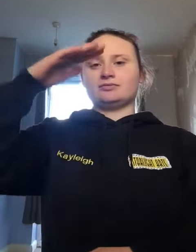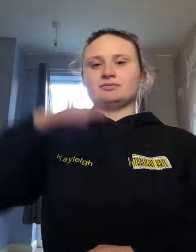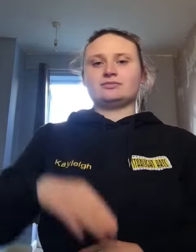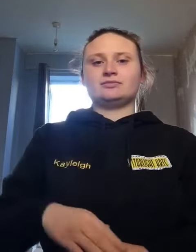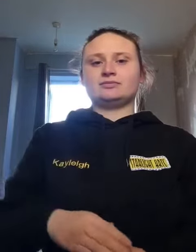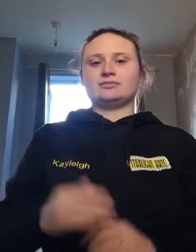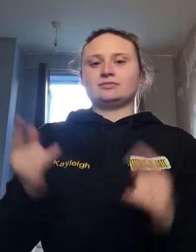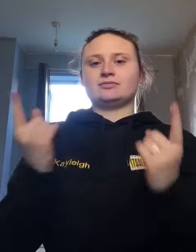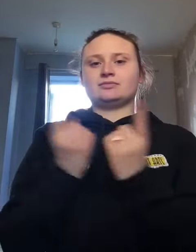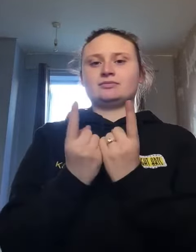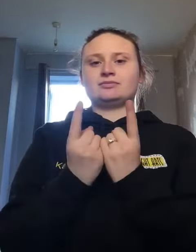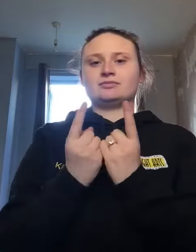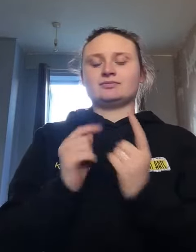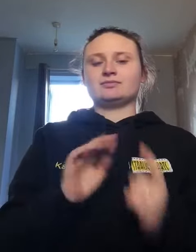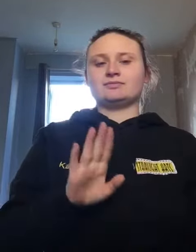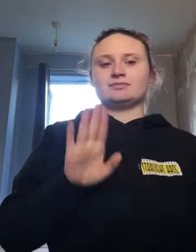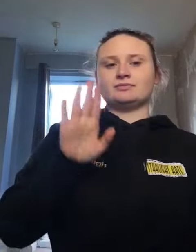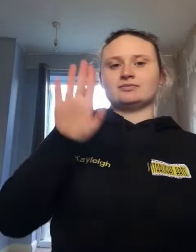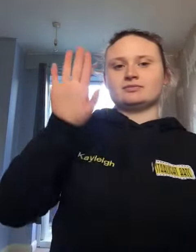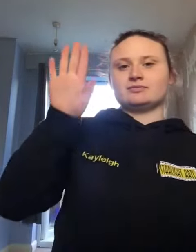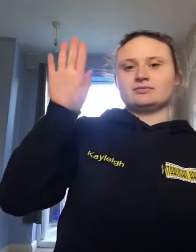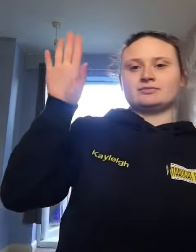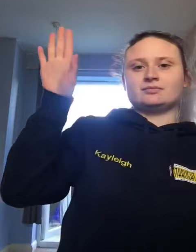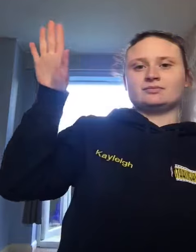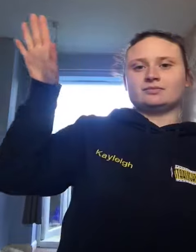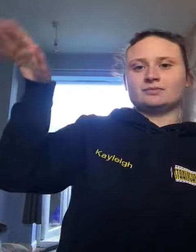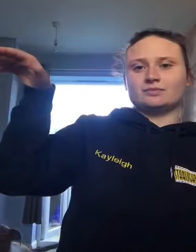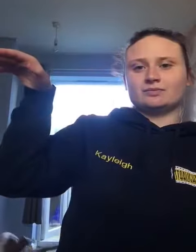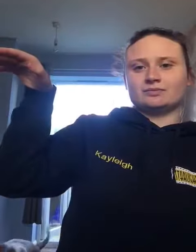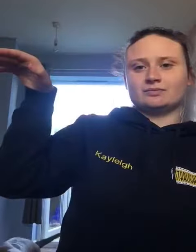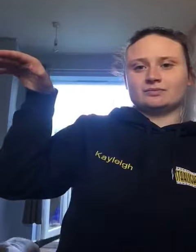with things from far away.